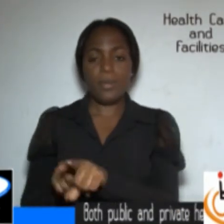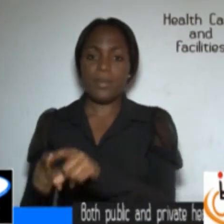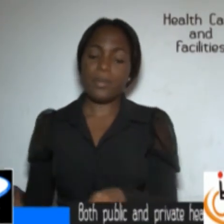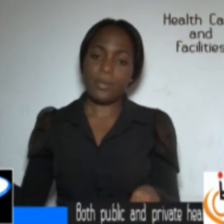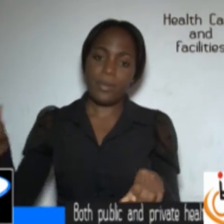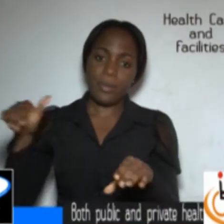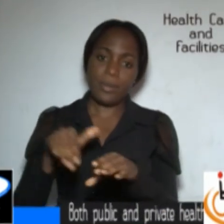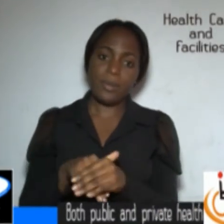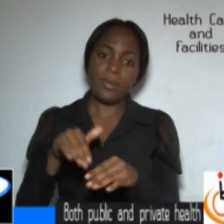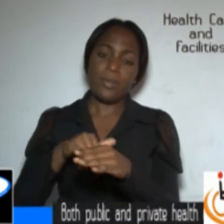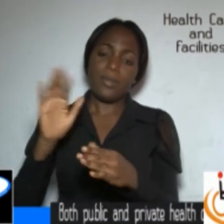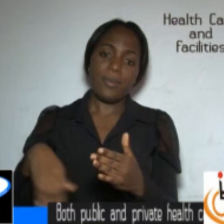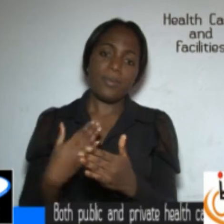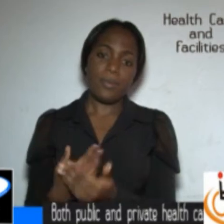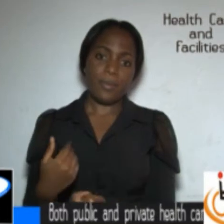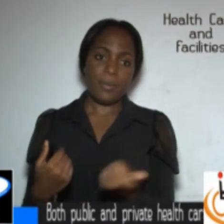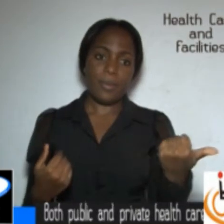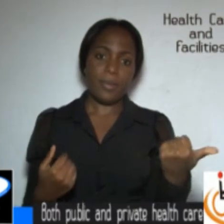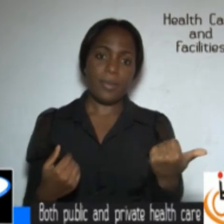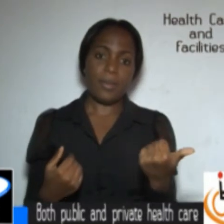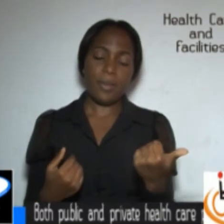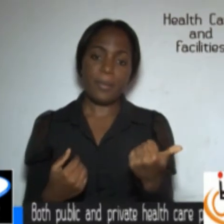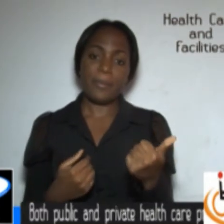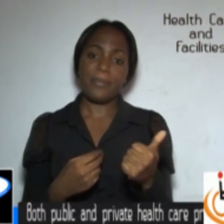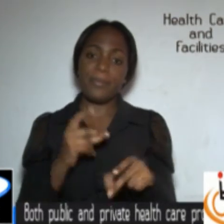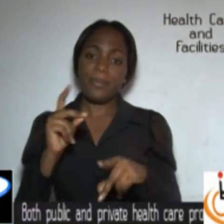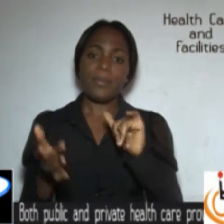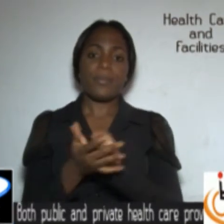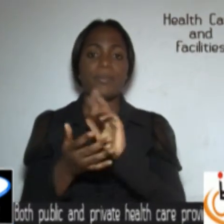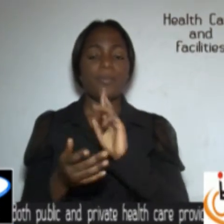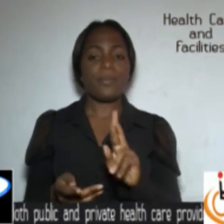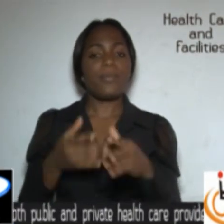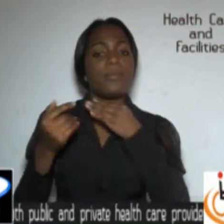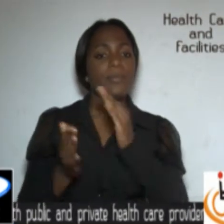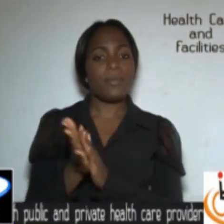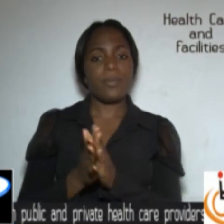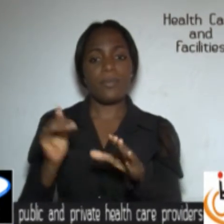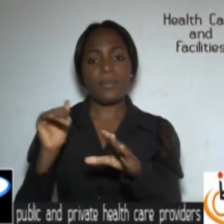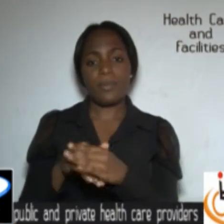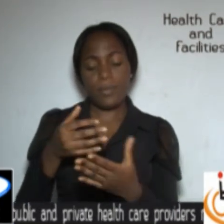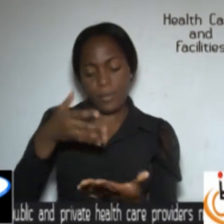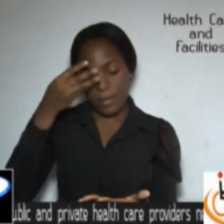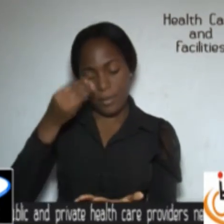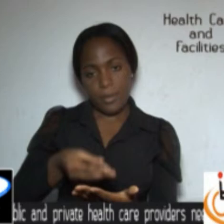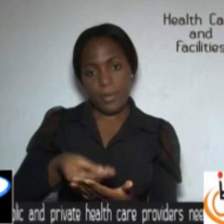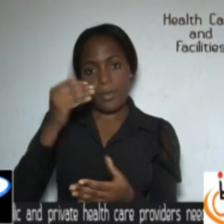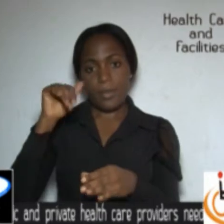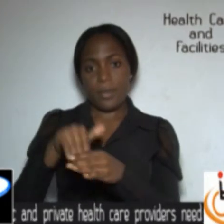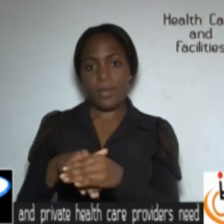institutions for health professionals to develop appropriate human resources to provide general and